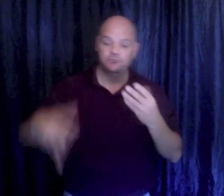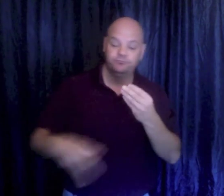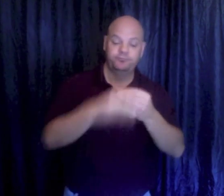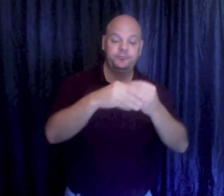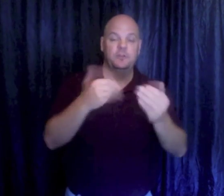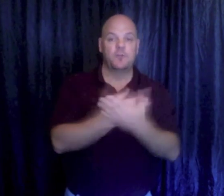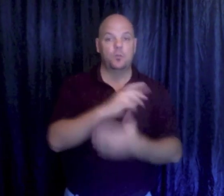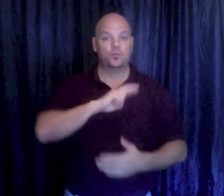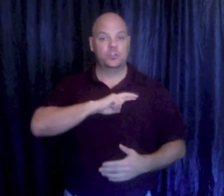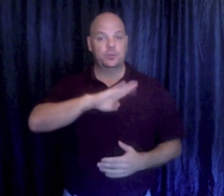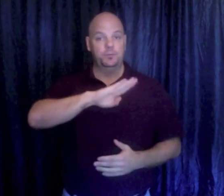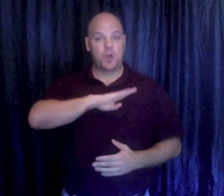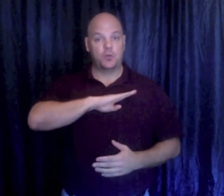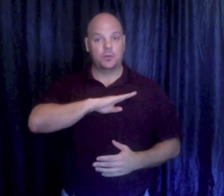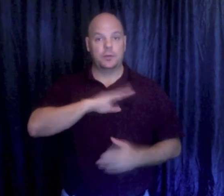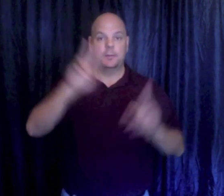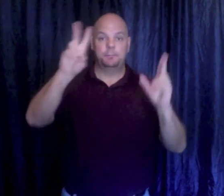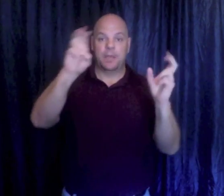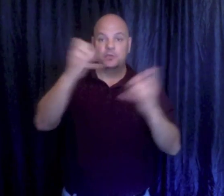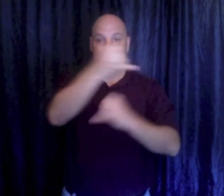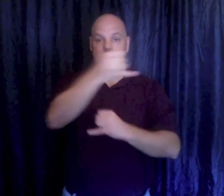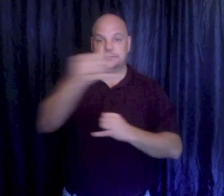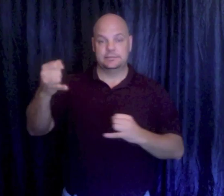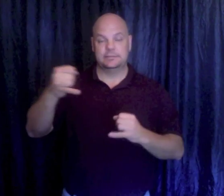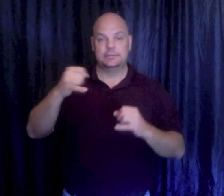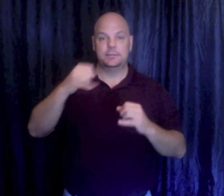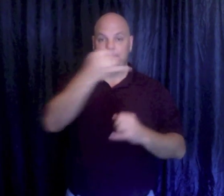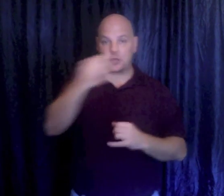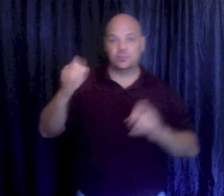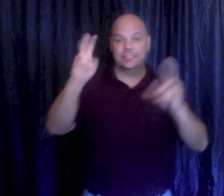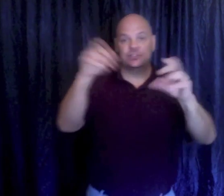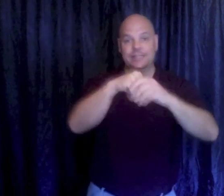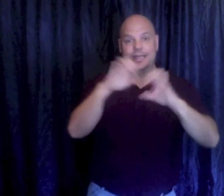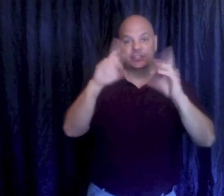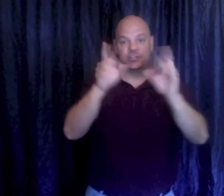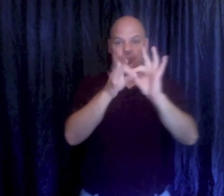Brumberg, Boundary Issues in Educational Interpreting. Once again, thank you very much, Richard.